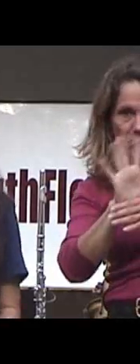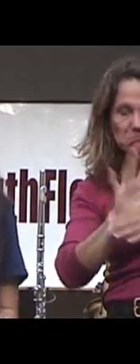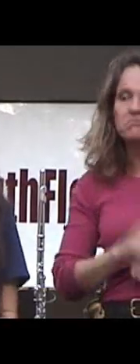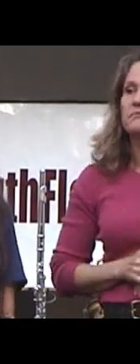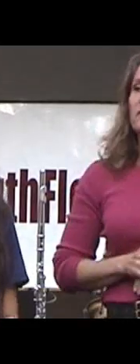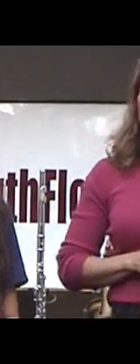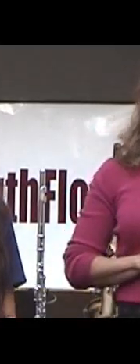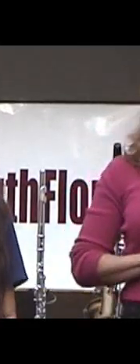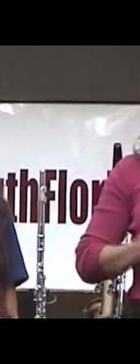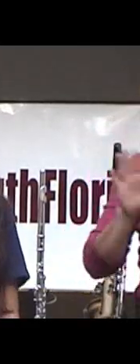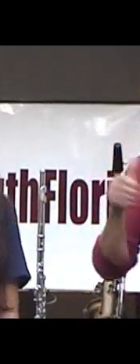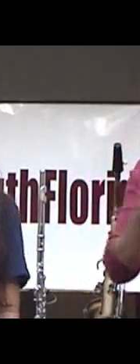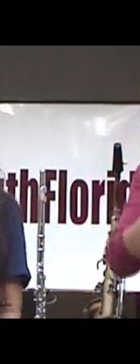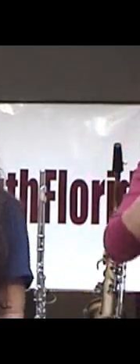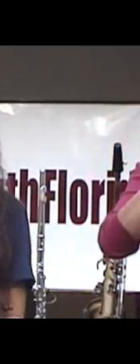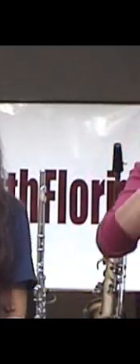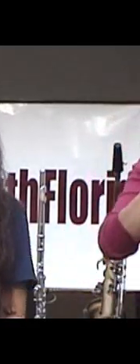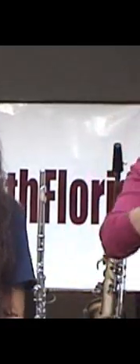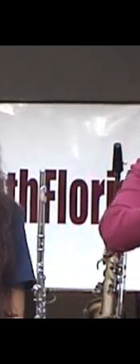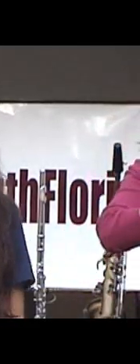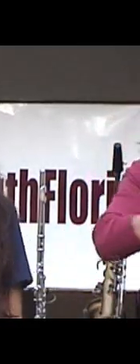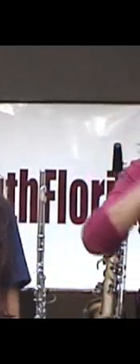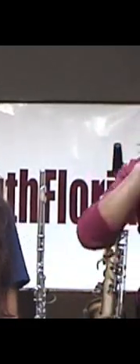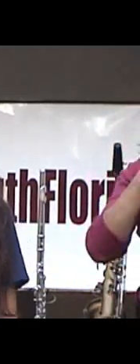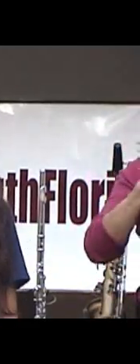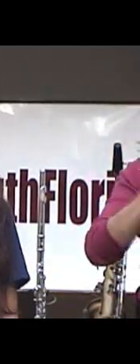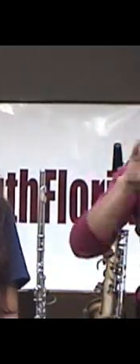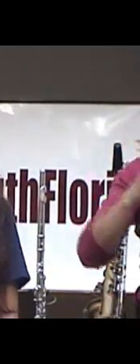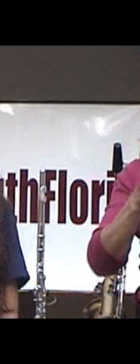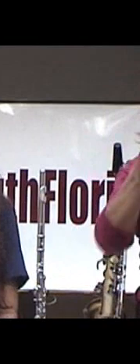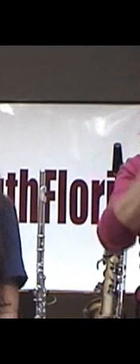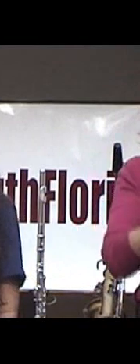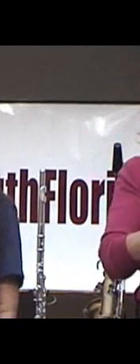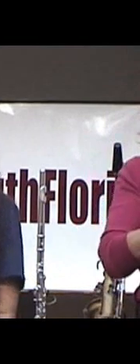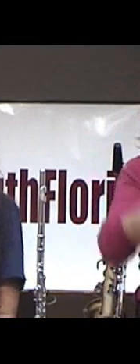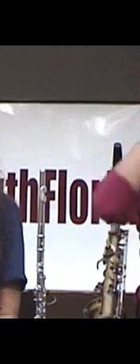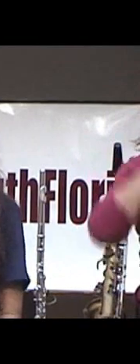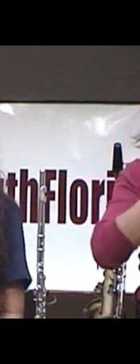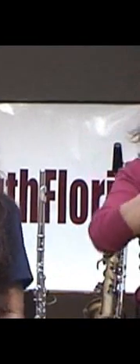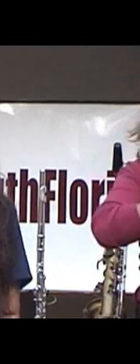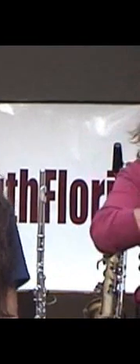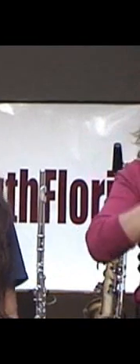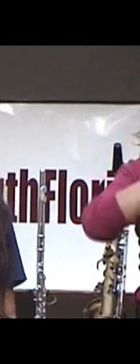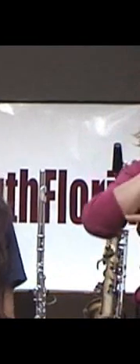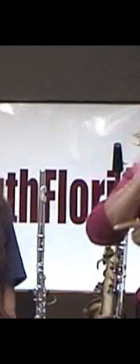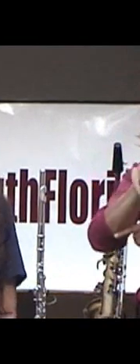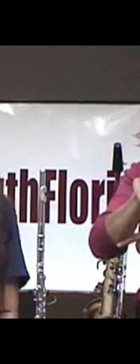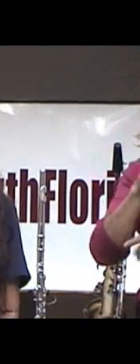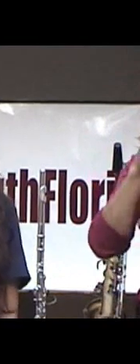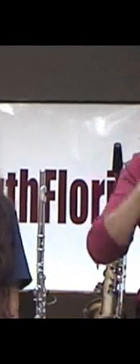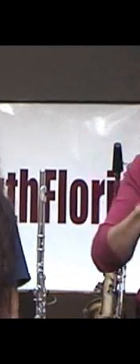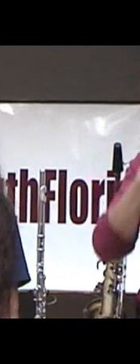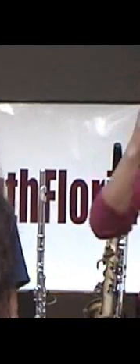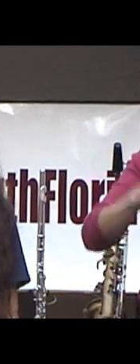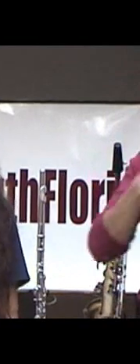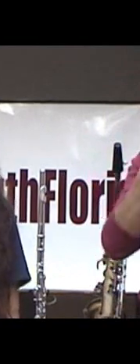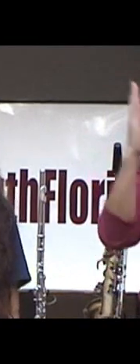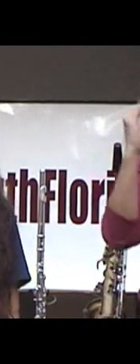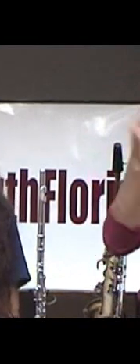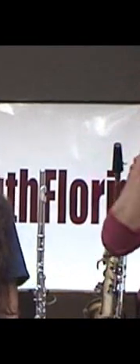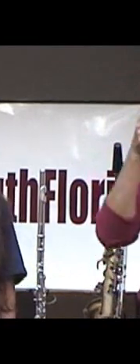introduced to Mr. Simonette and his seventh grade class, and they asked, Mr. Simonette asked them, what does the world expect